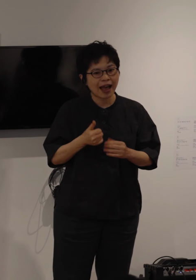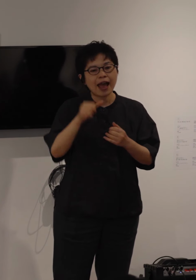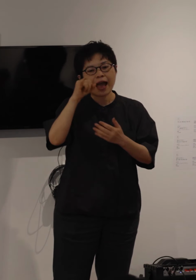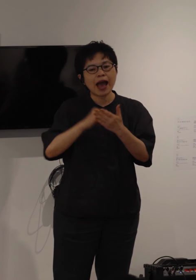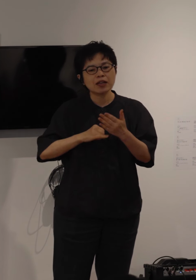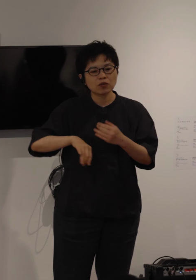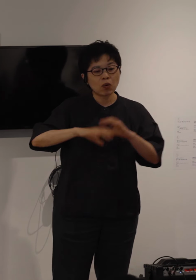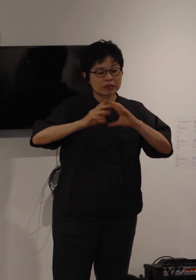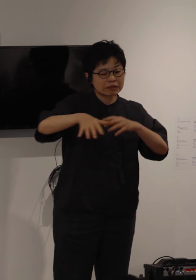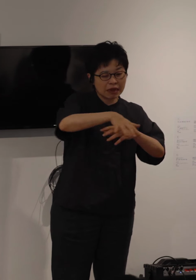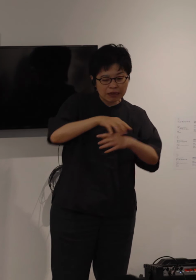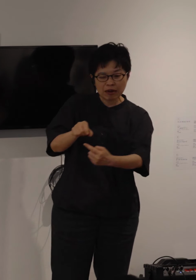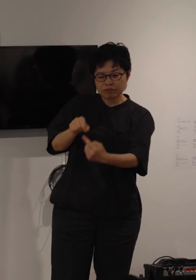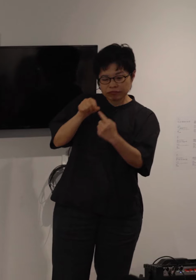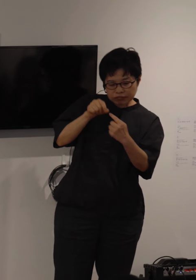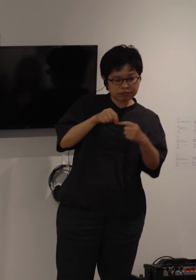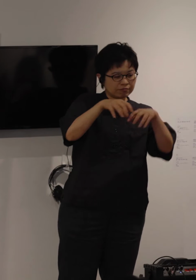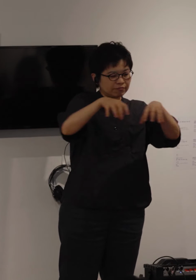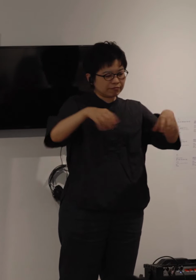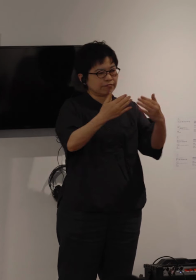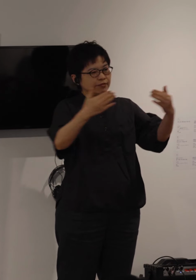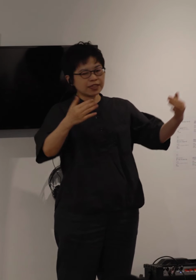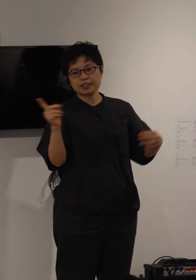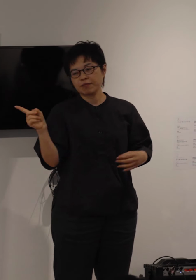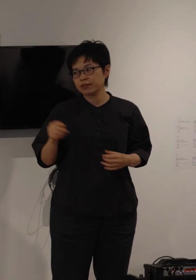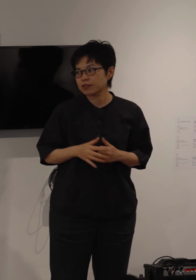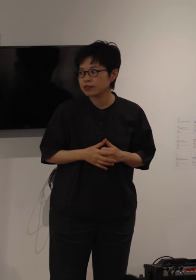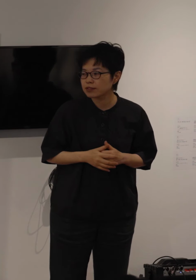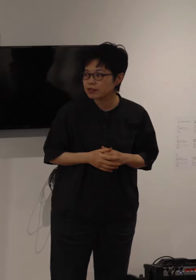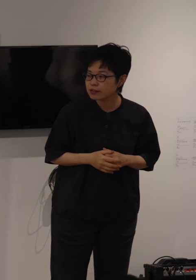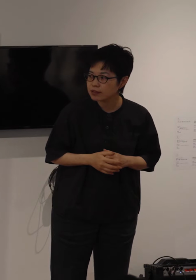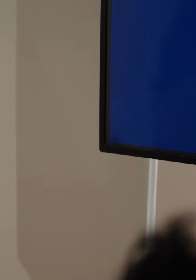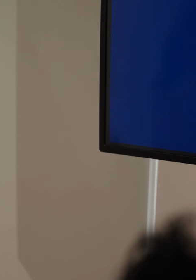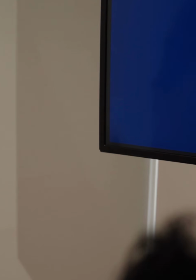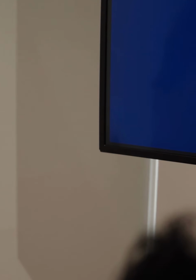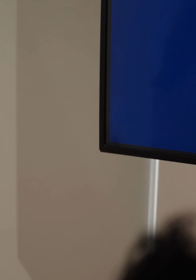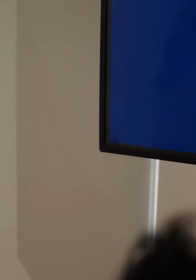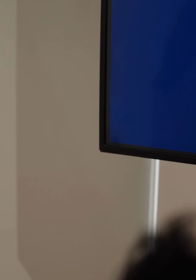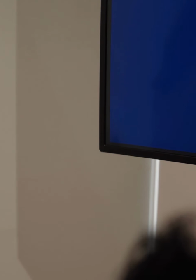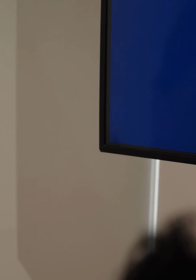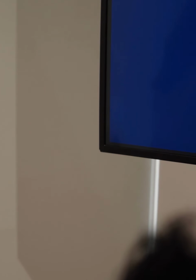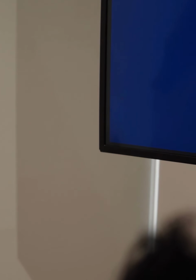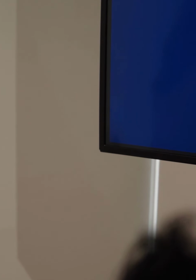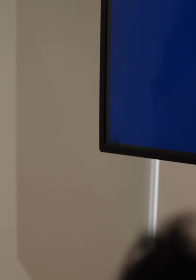the UK, this exhibition was panned. It was hated by art critics and